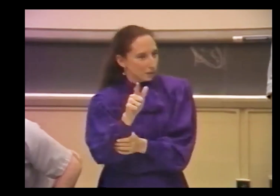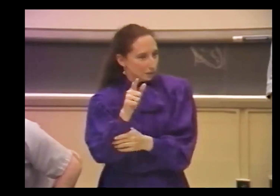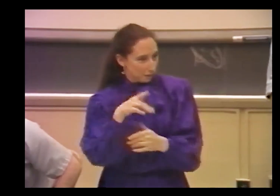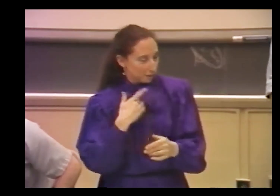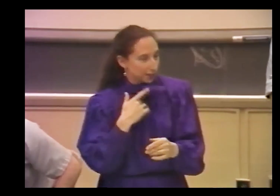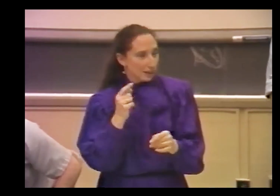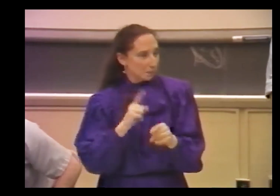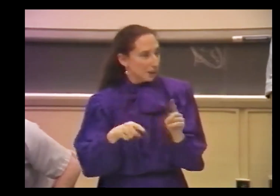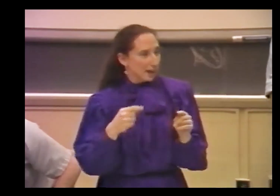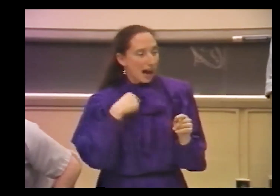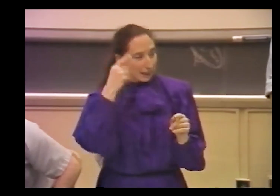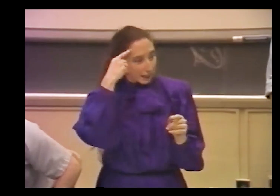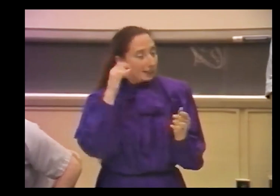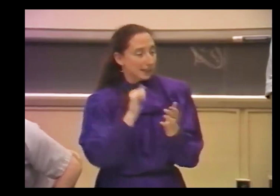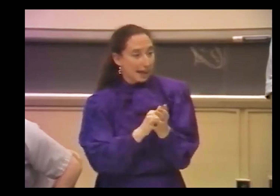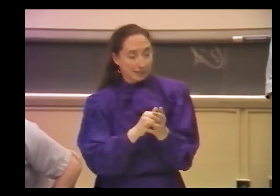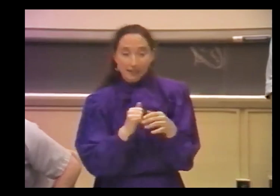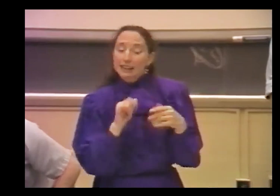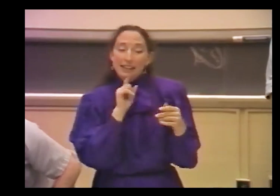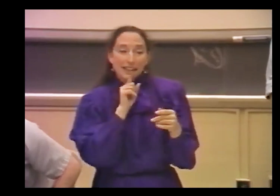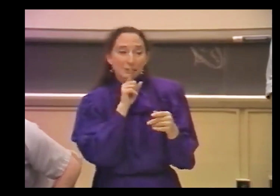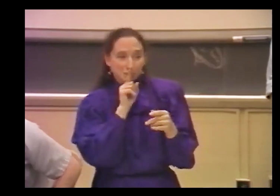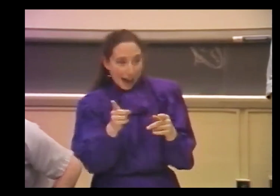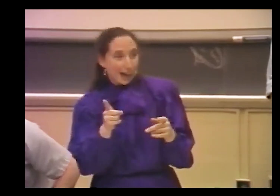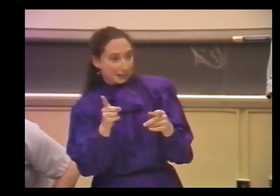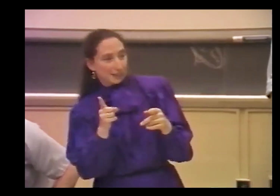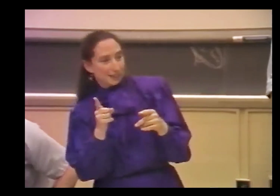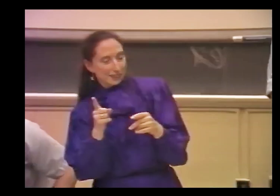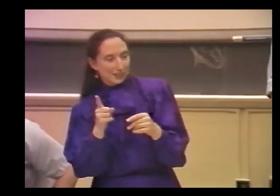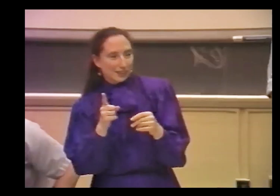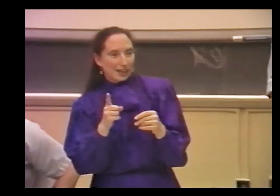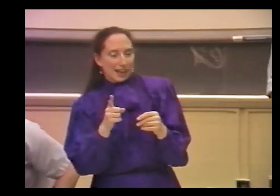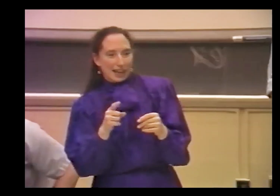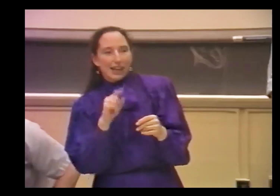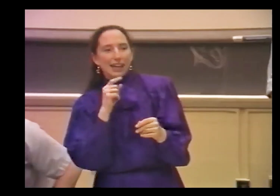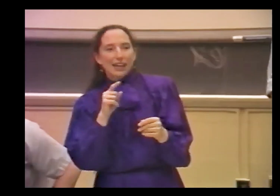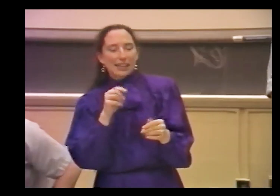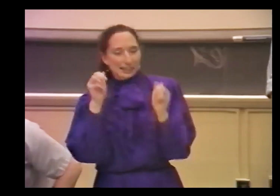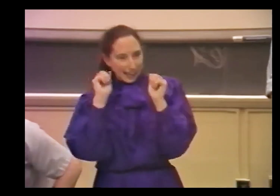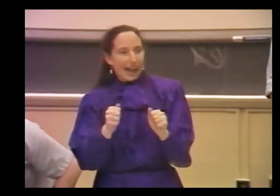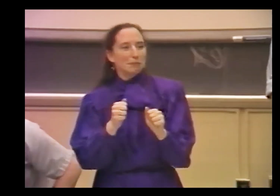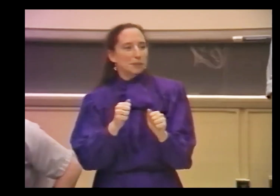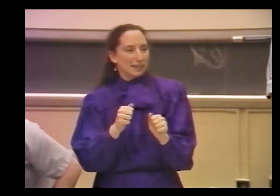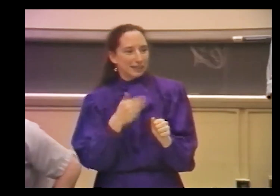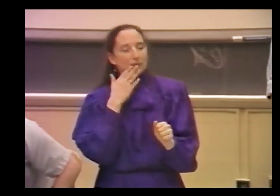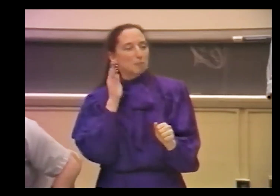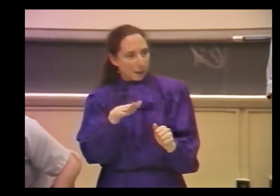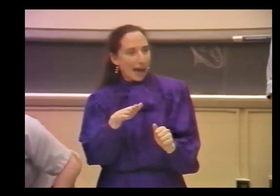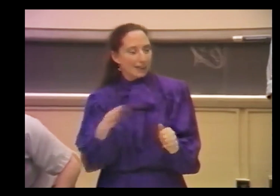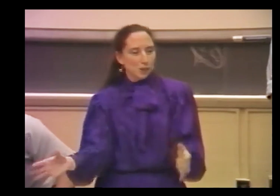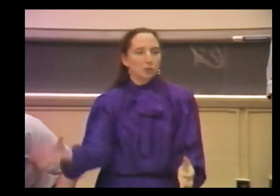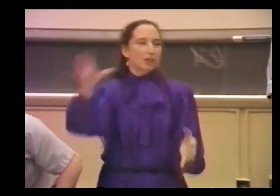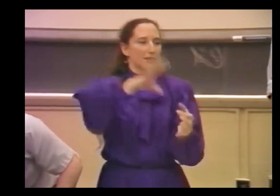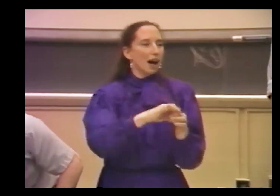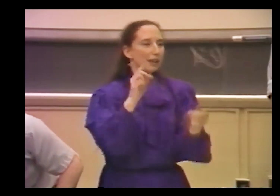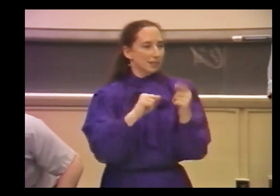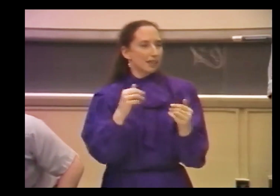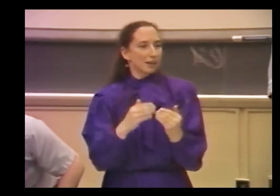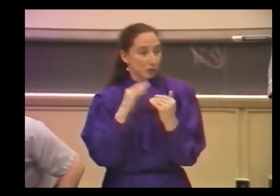adverbial feeling, but I think that, in fact, it can be bad to tie the sign too